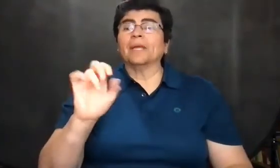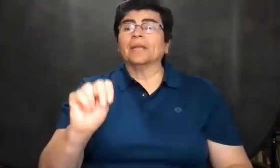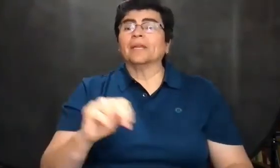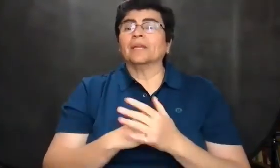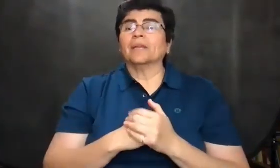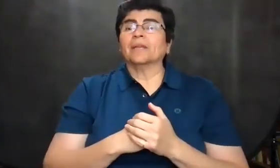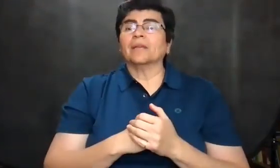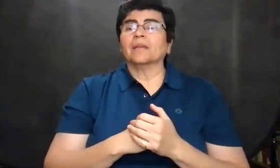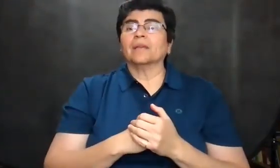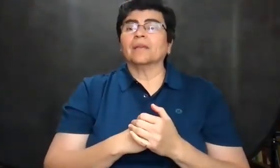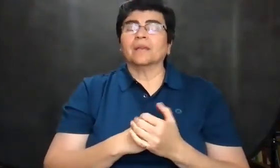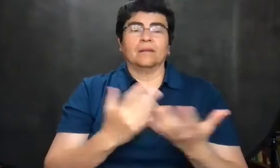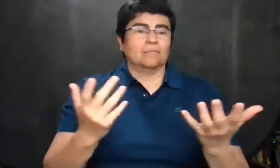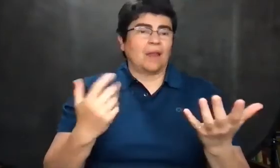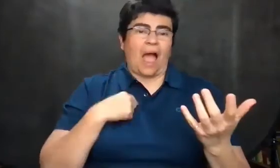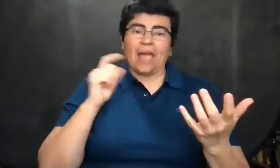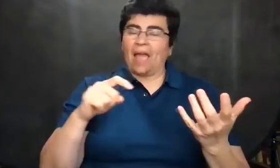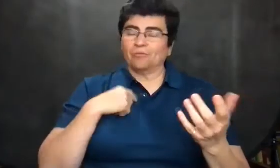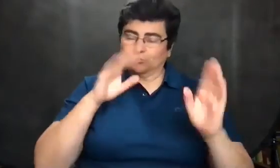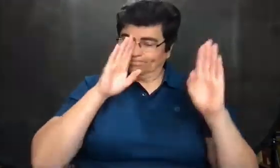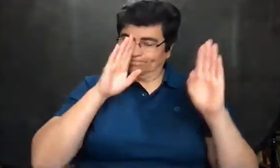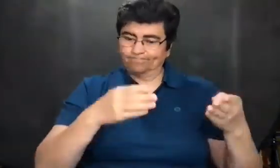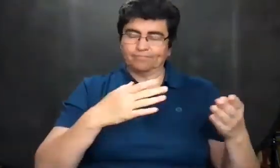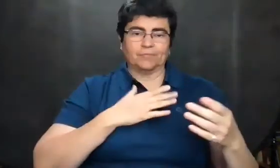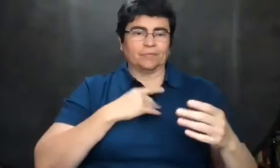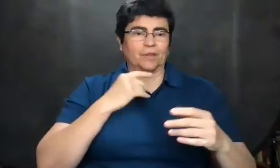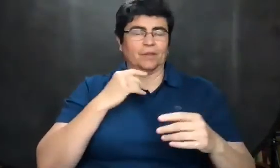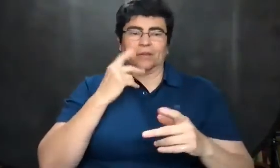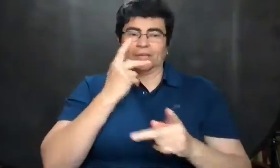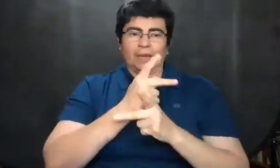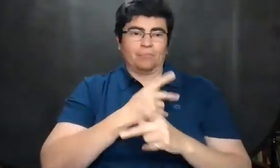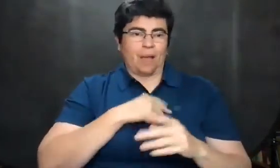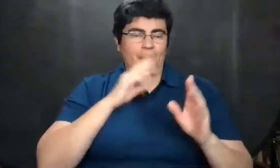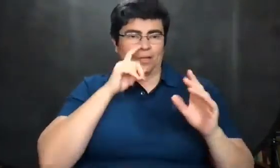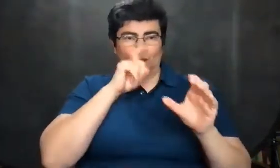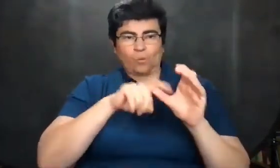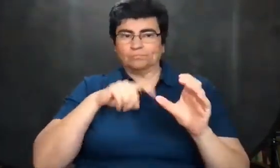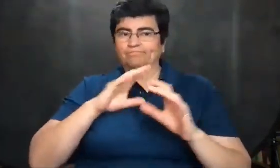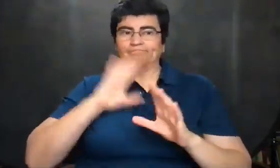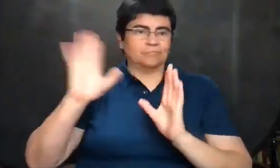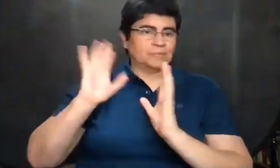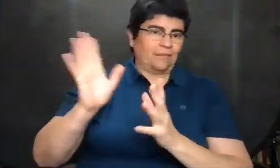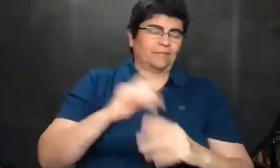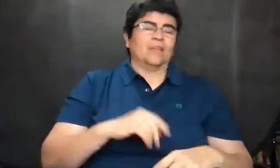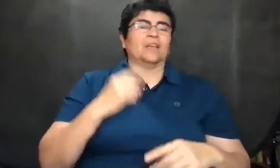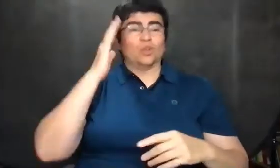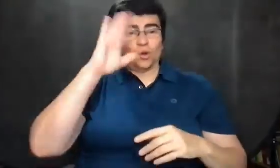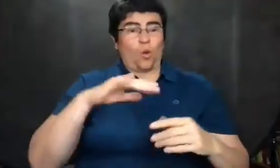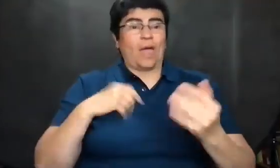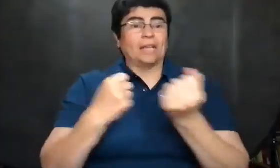because I have to mind my own business. And for years I tried everything. And, that sponsor, she said to me, Lilllie, if you could have